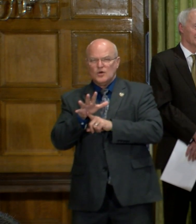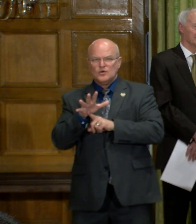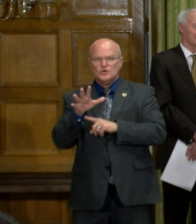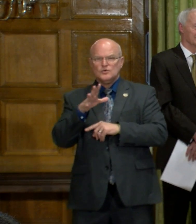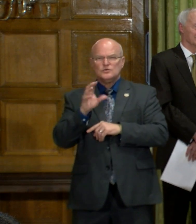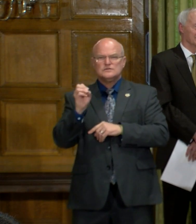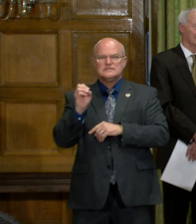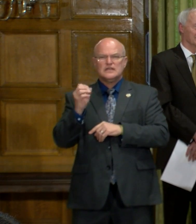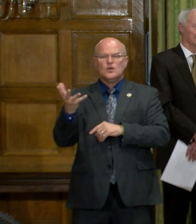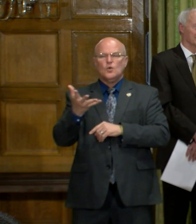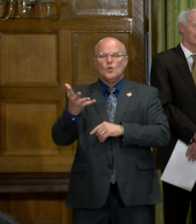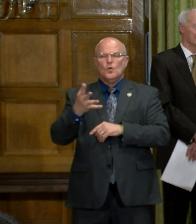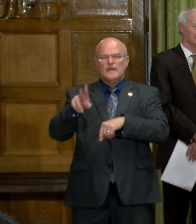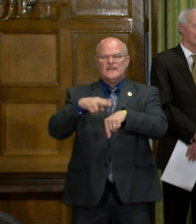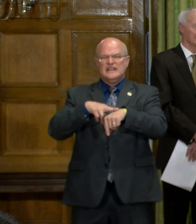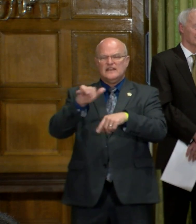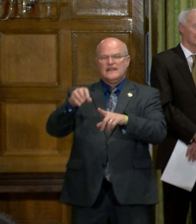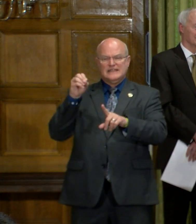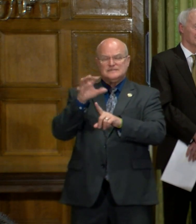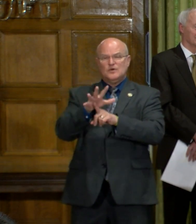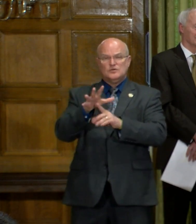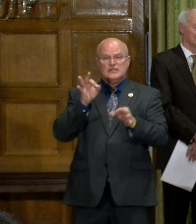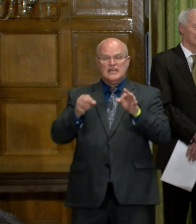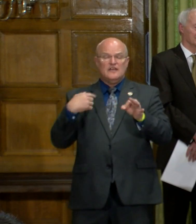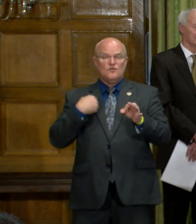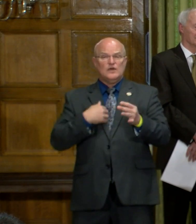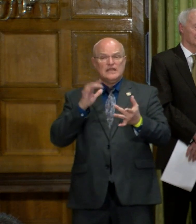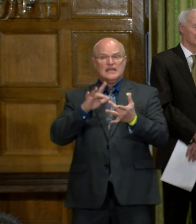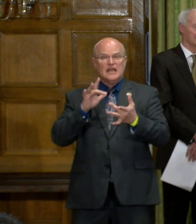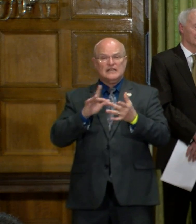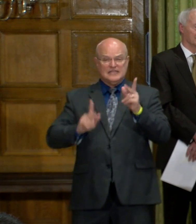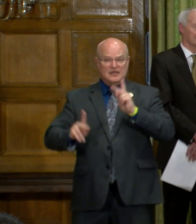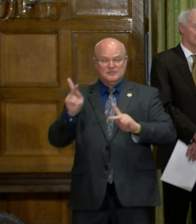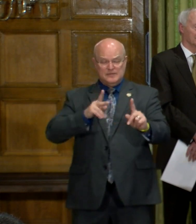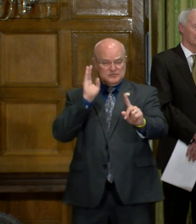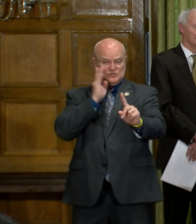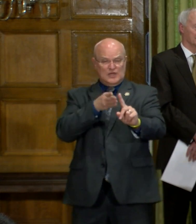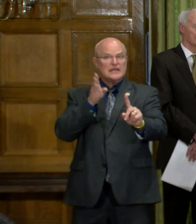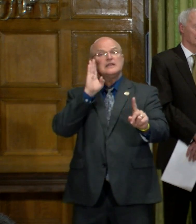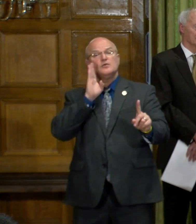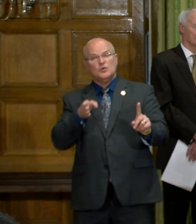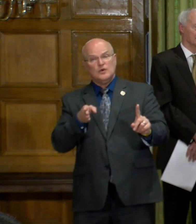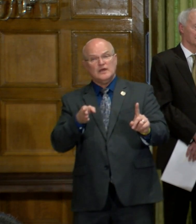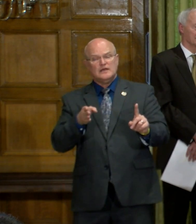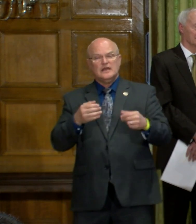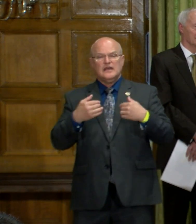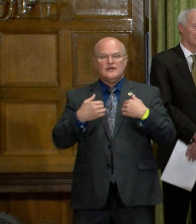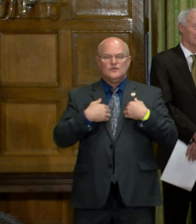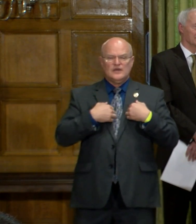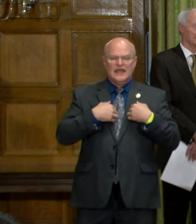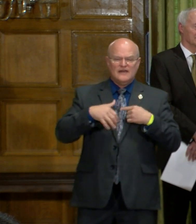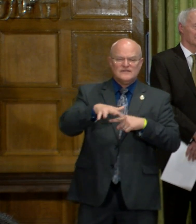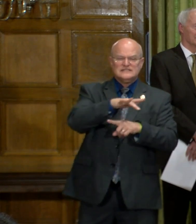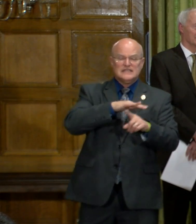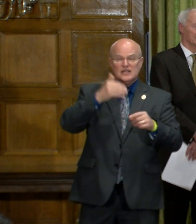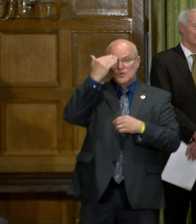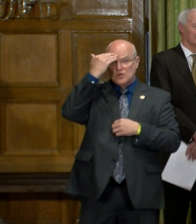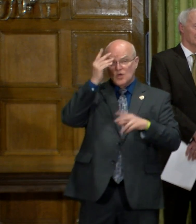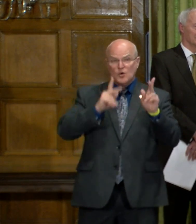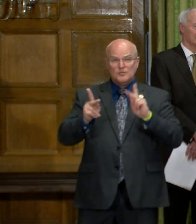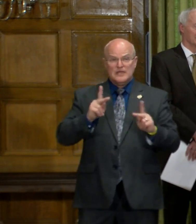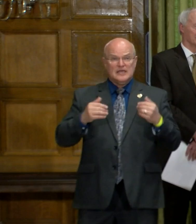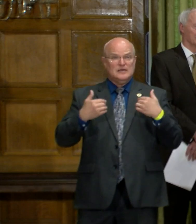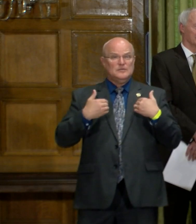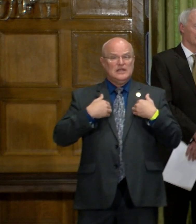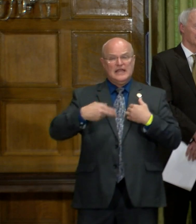and what's the nature of that exposure. If we can contact individuals directly, we will. If we have a setting where we know people